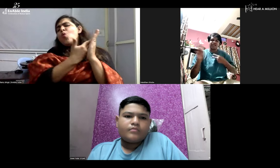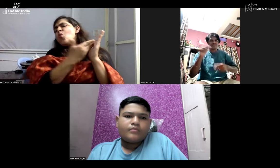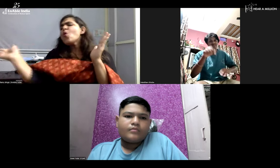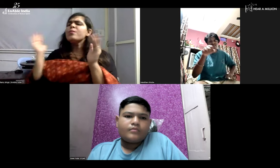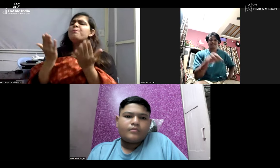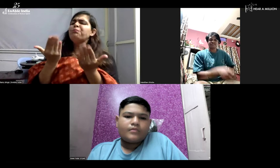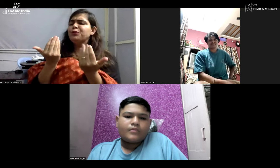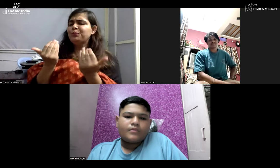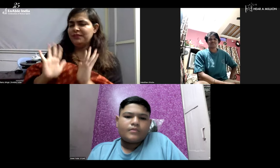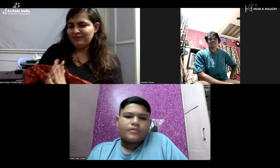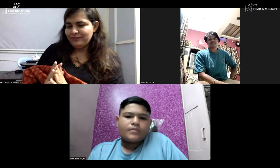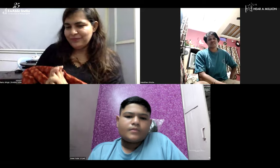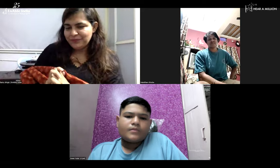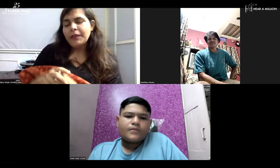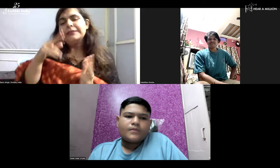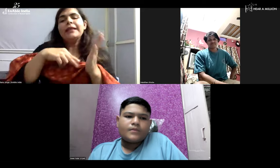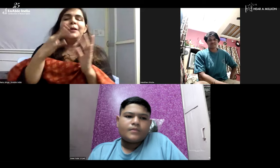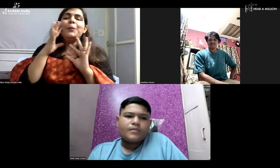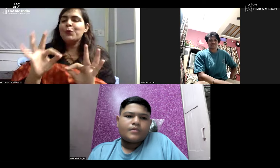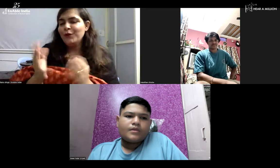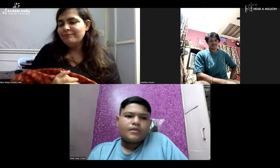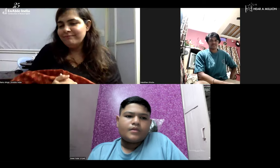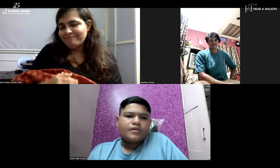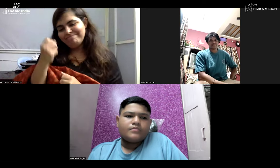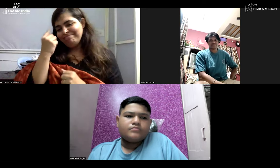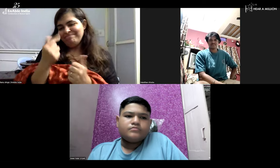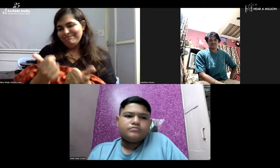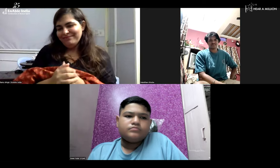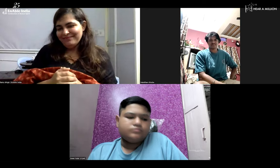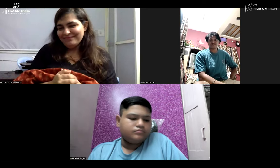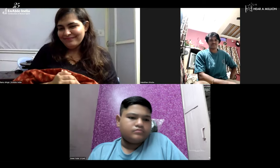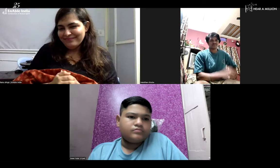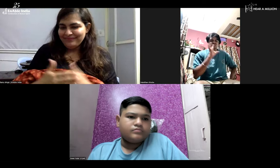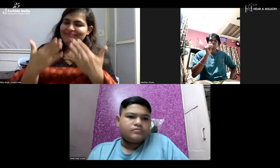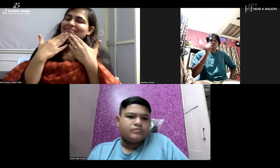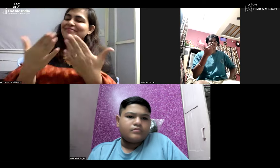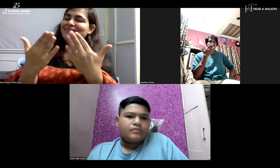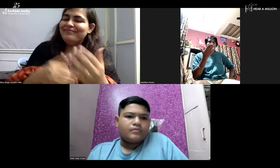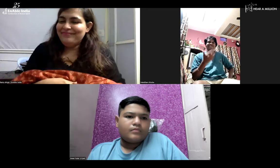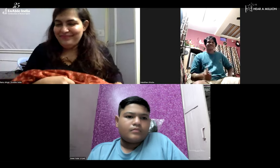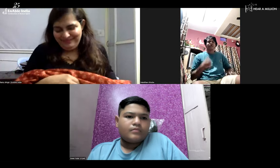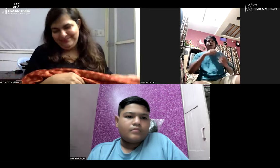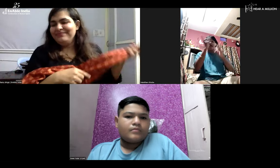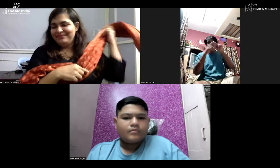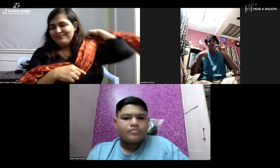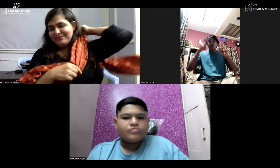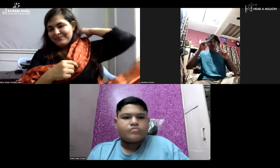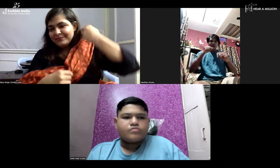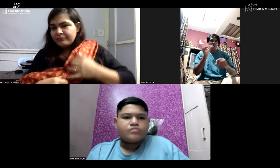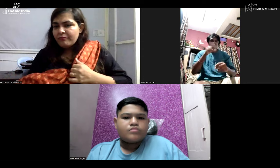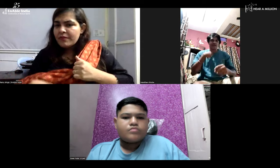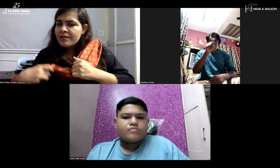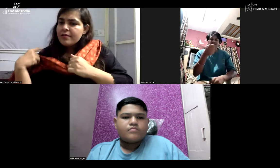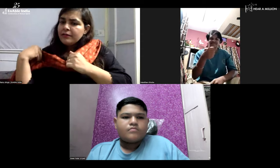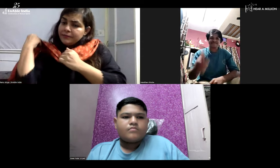balance where the children are always having fun, and we need to create that healthy environment where we all can come together, have